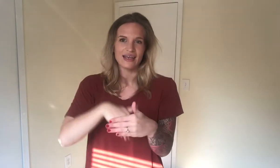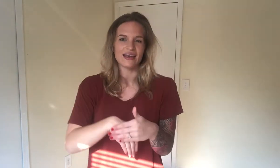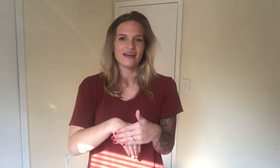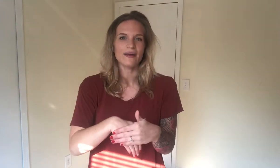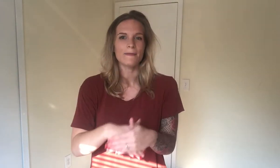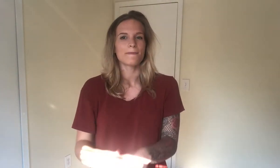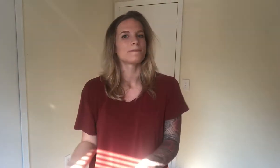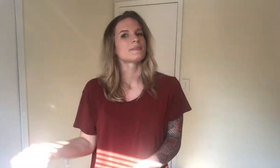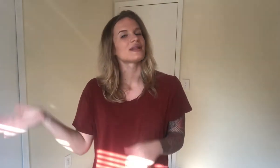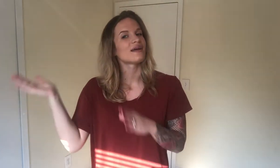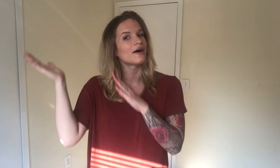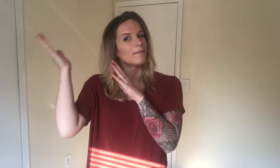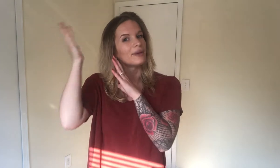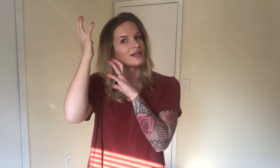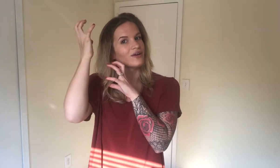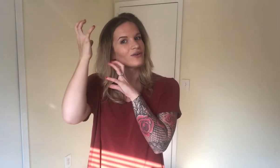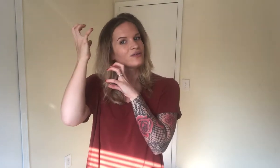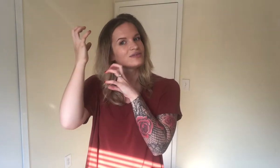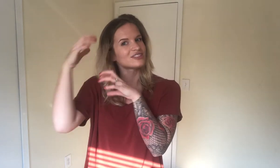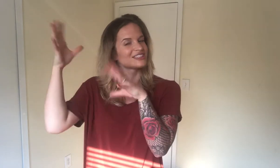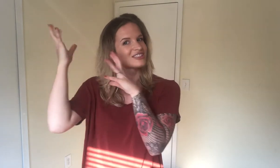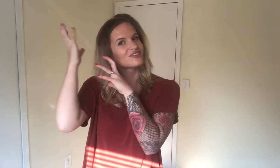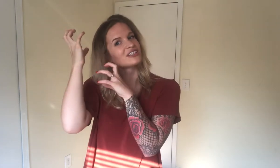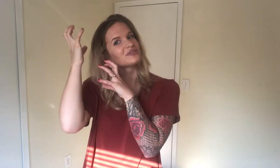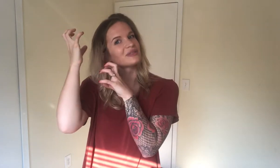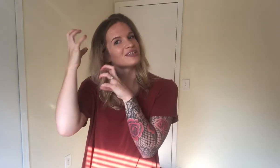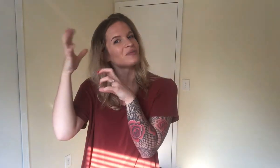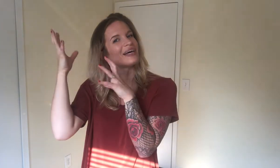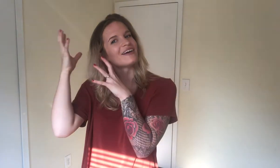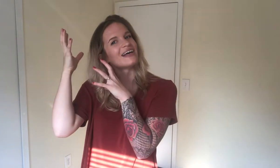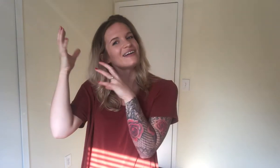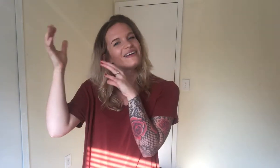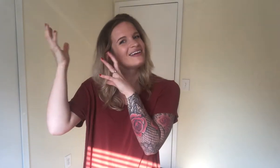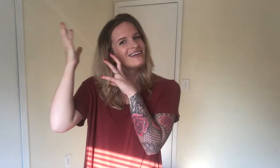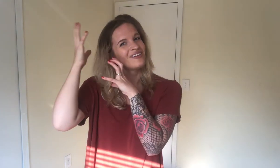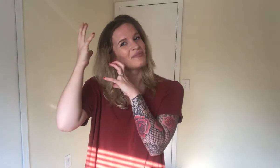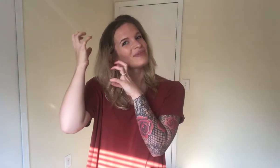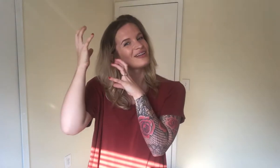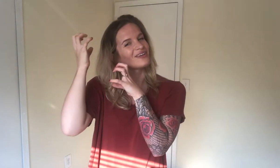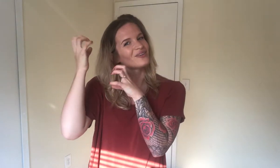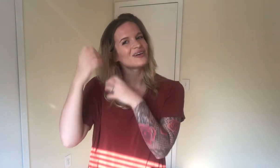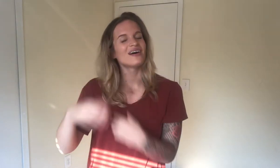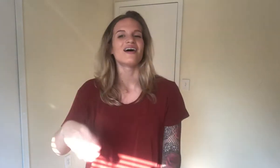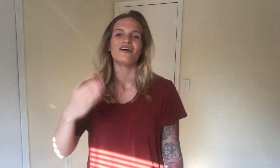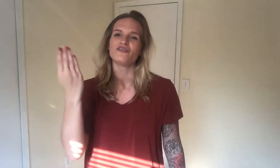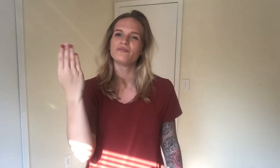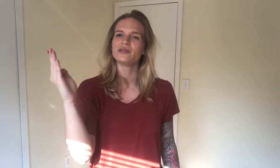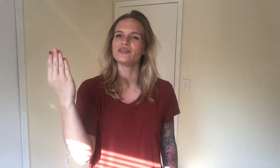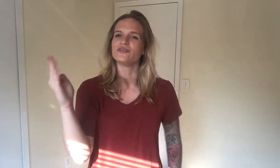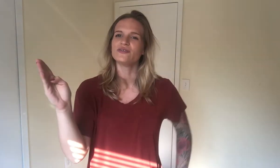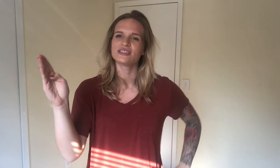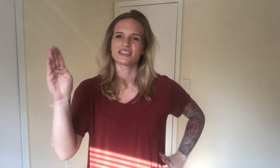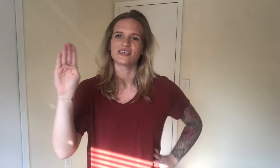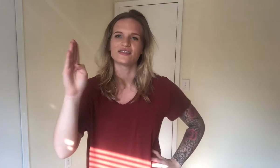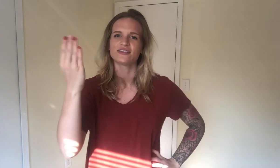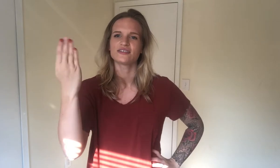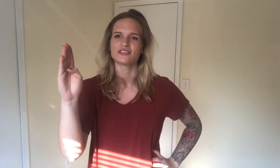In a pillow, so just scrunch a pillow by your head. Pillow of blue, it's a color, so